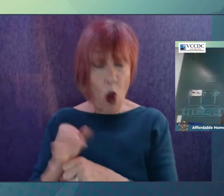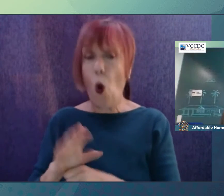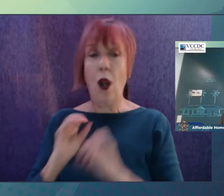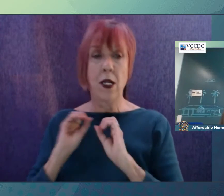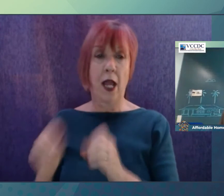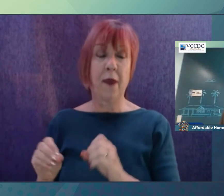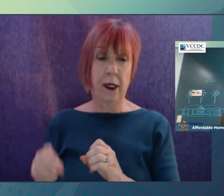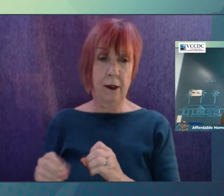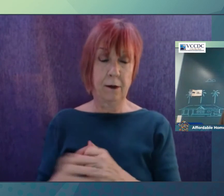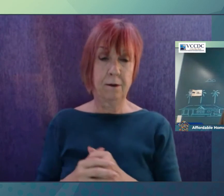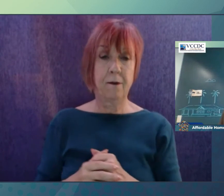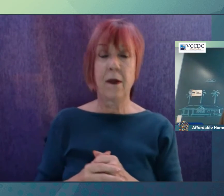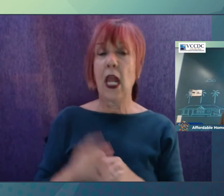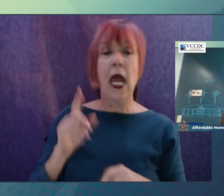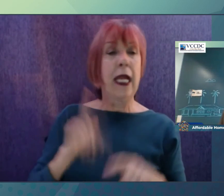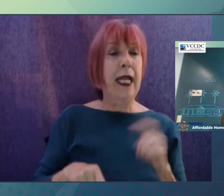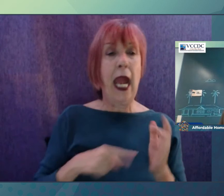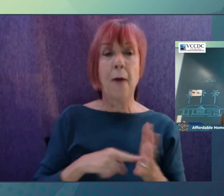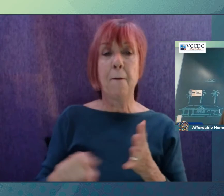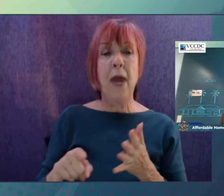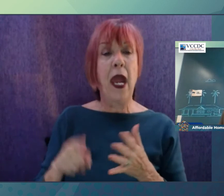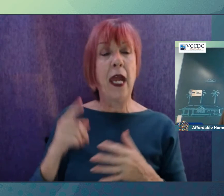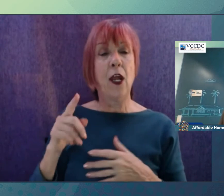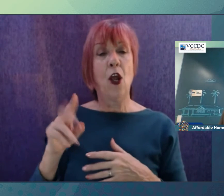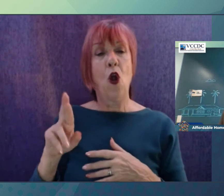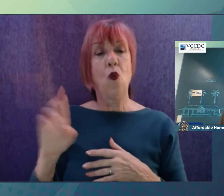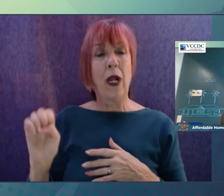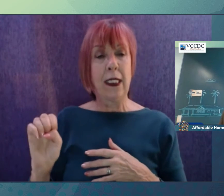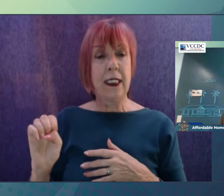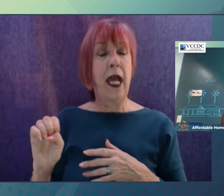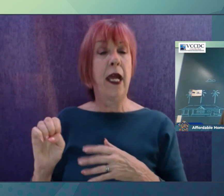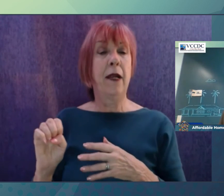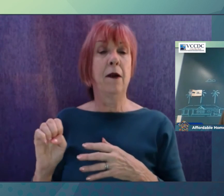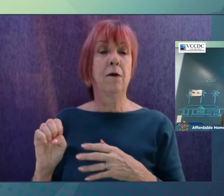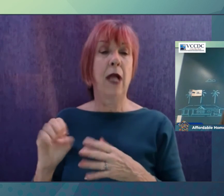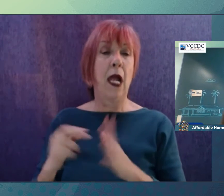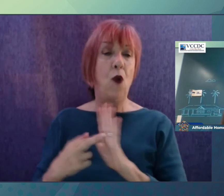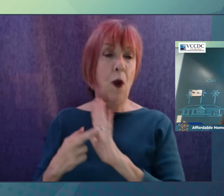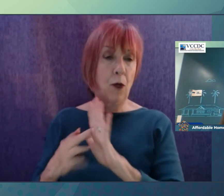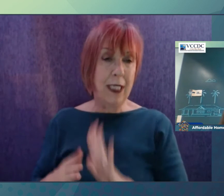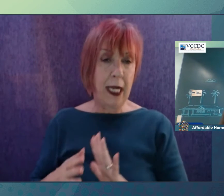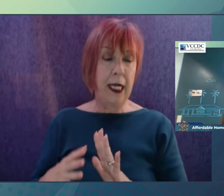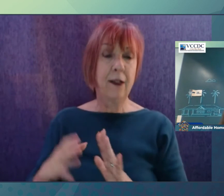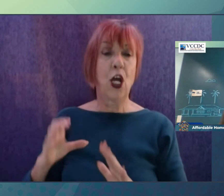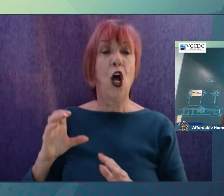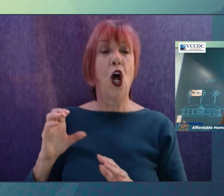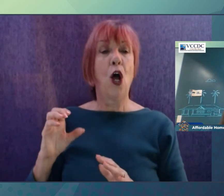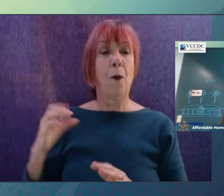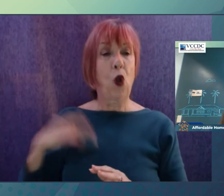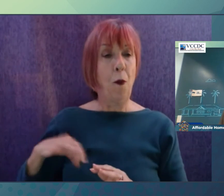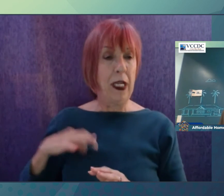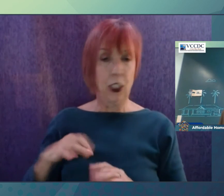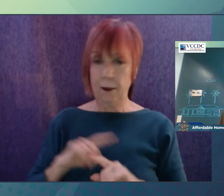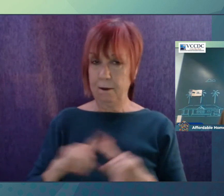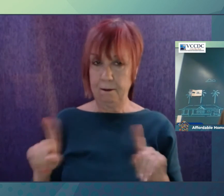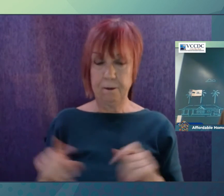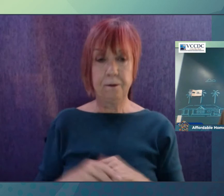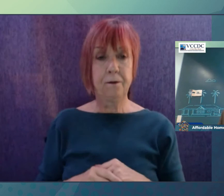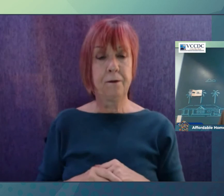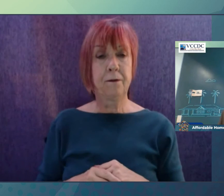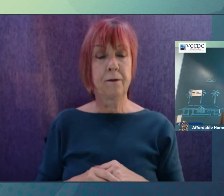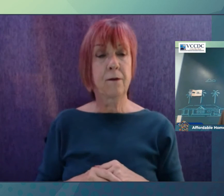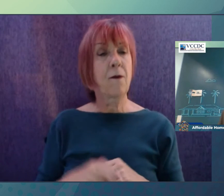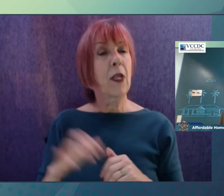pay any of the realtor commissions, and seller, state, and local transfer taxes as well may not be included. We